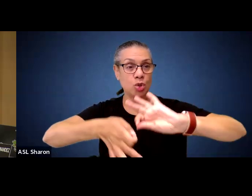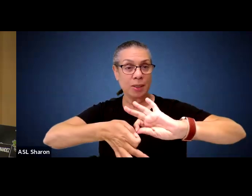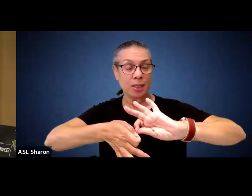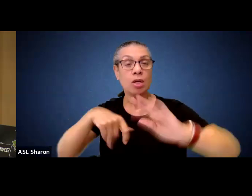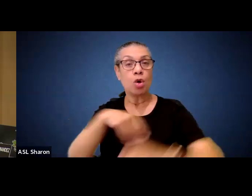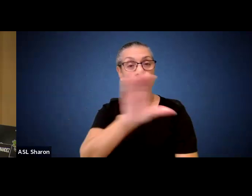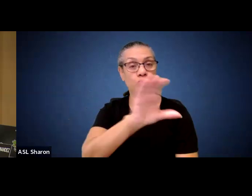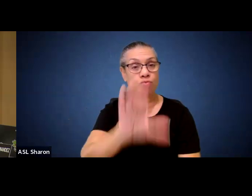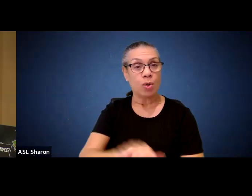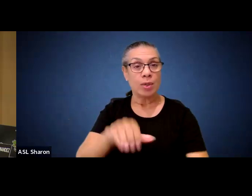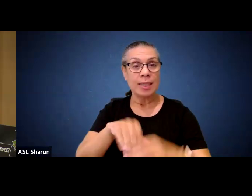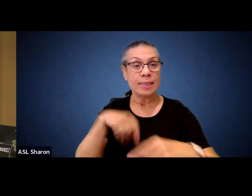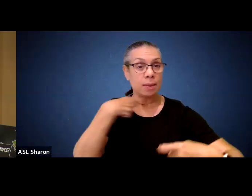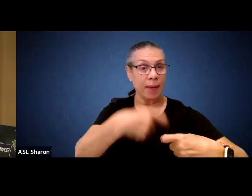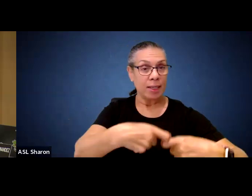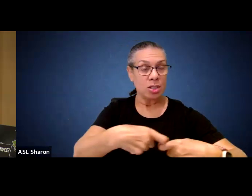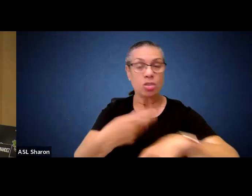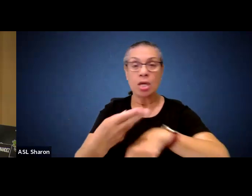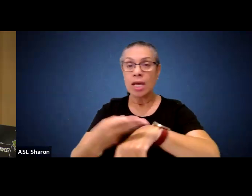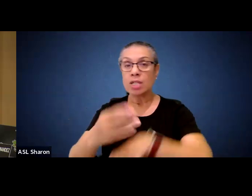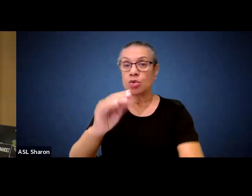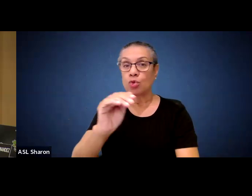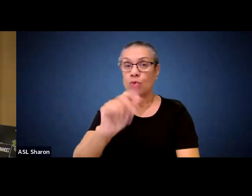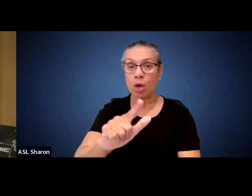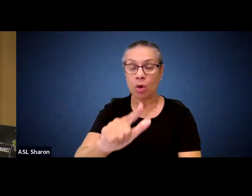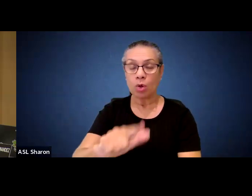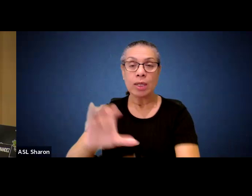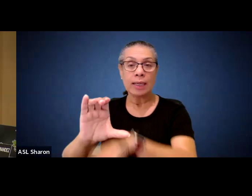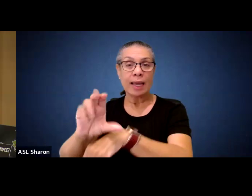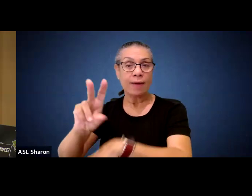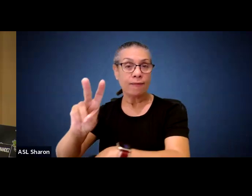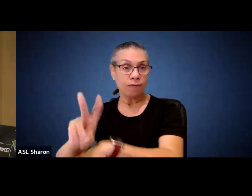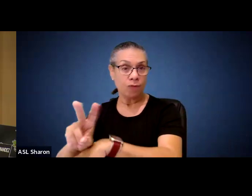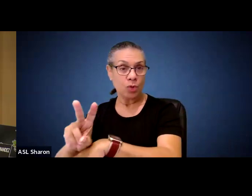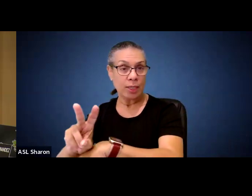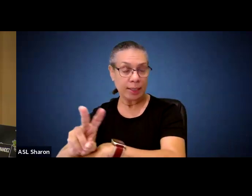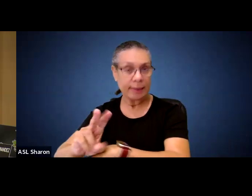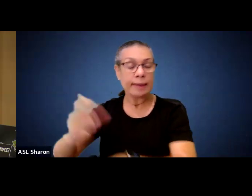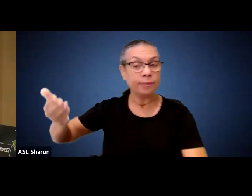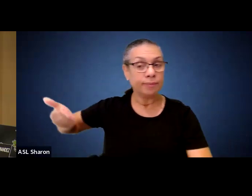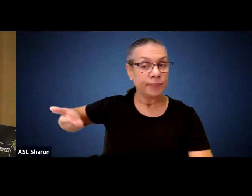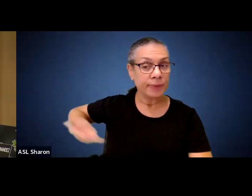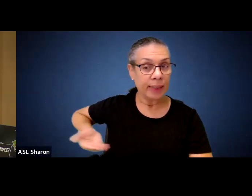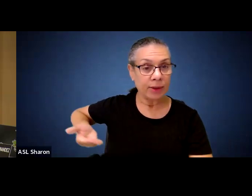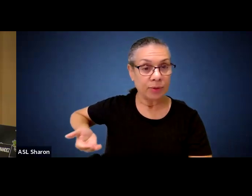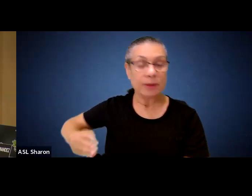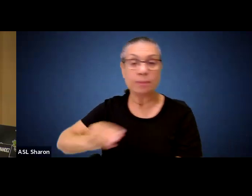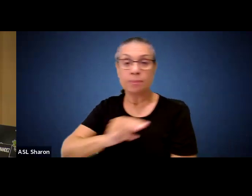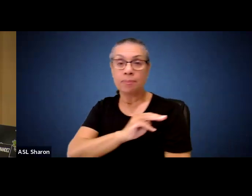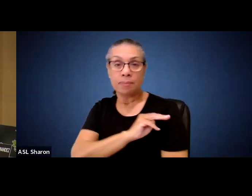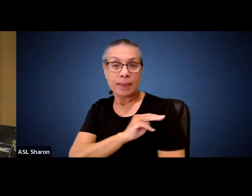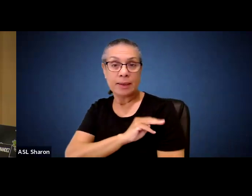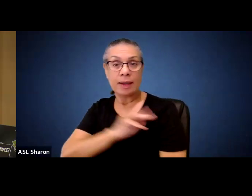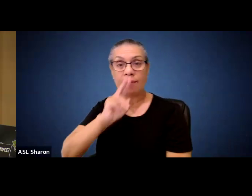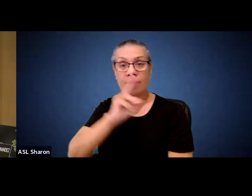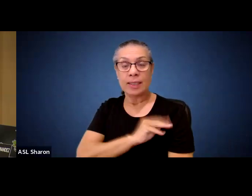virtually in Spanish, Haitian Creole, Cabo Verdean, Cantonese, Mandarin,